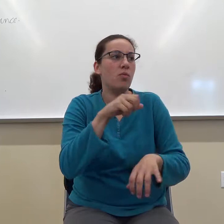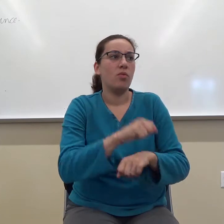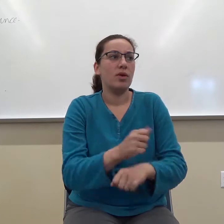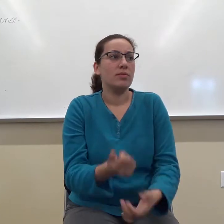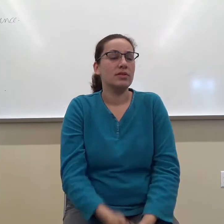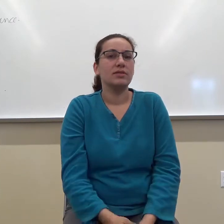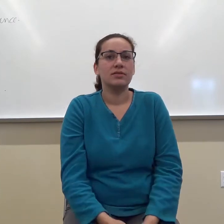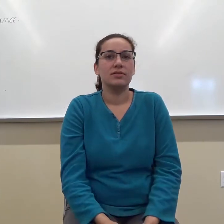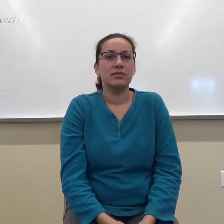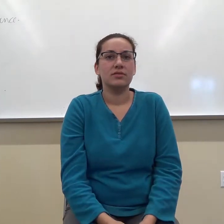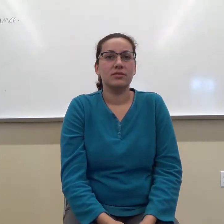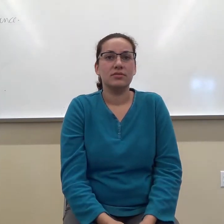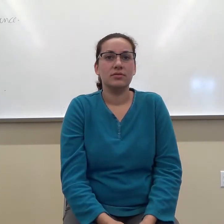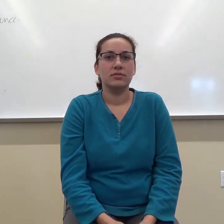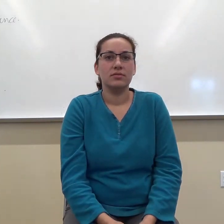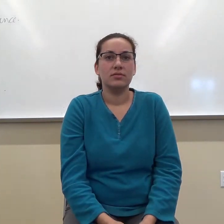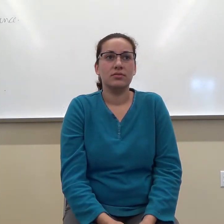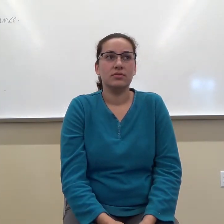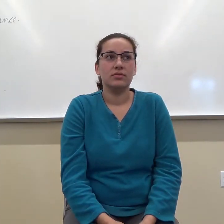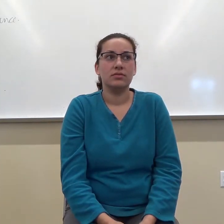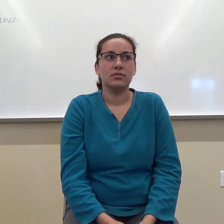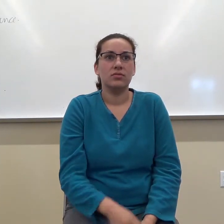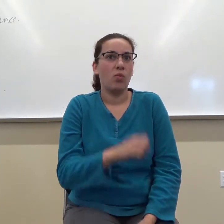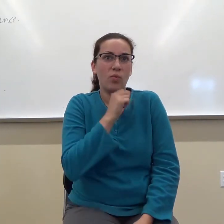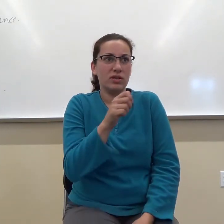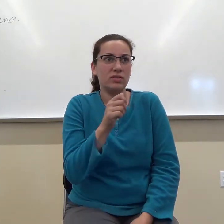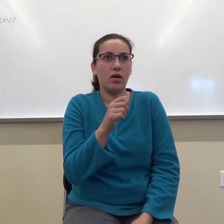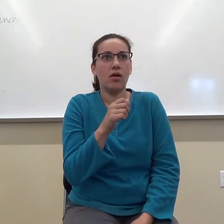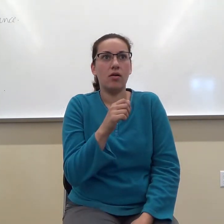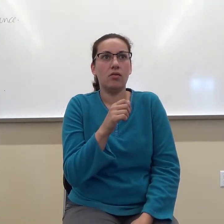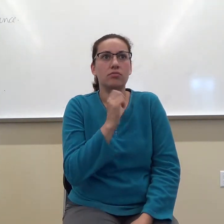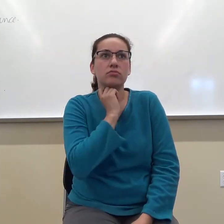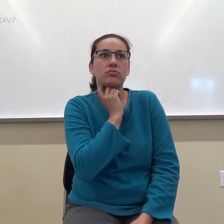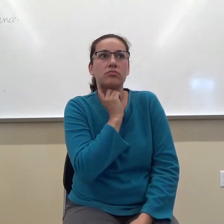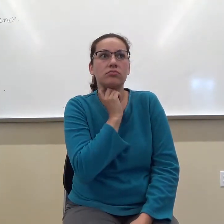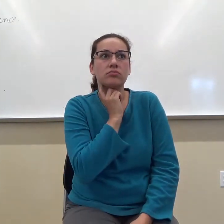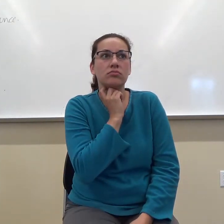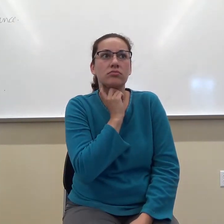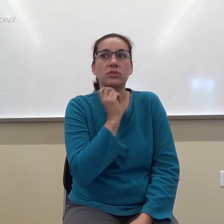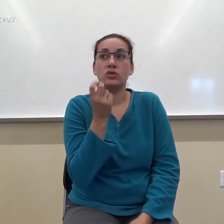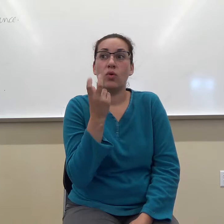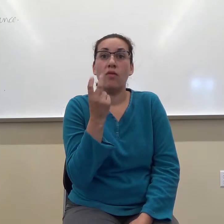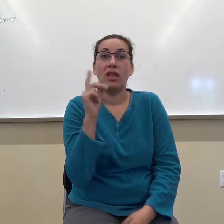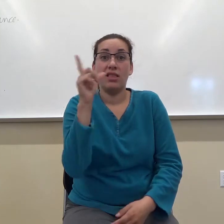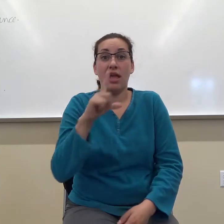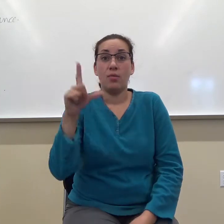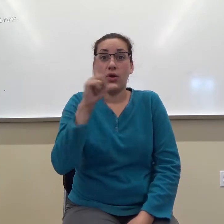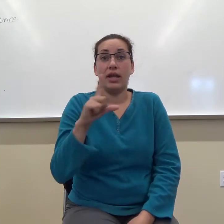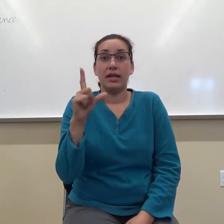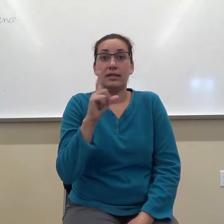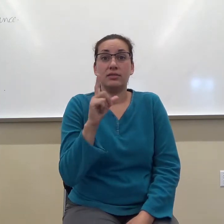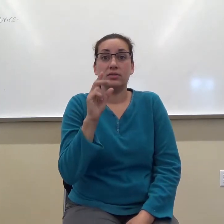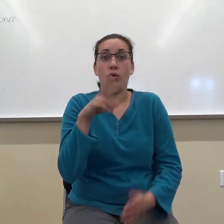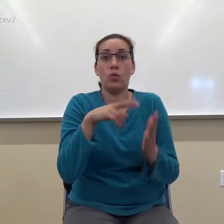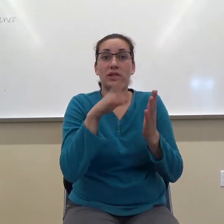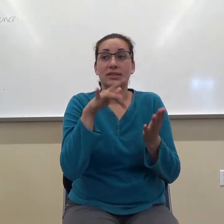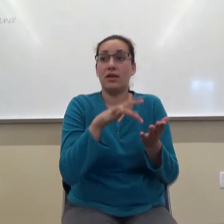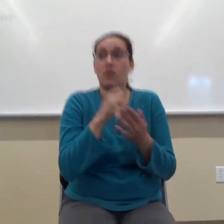read. Yes, and you look for the... For repetition. Yes, the repeated, the